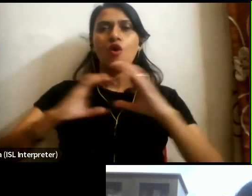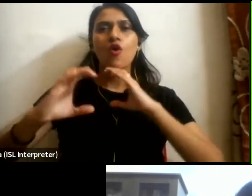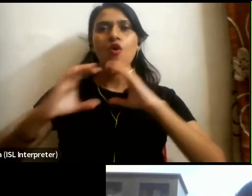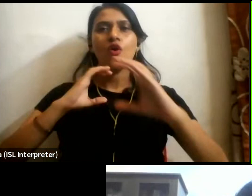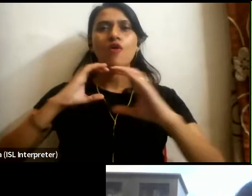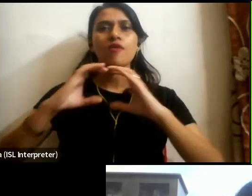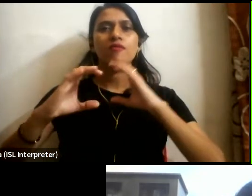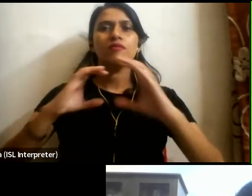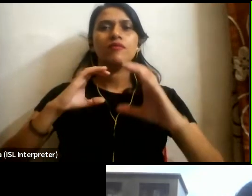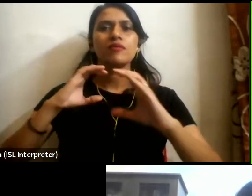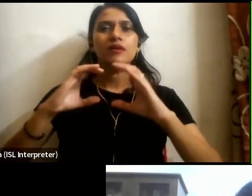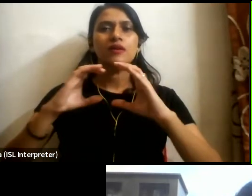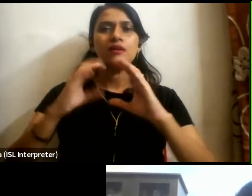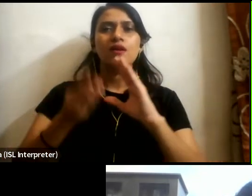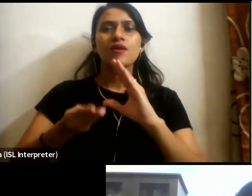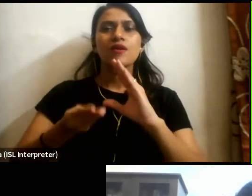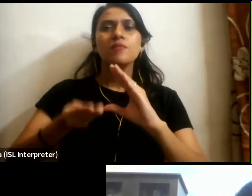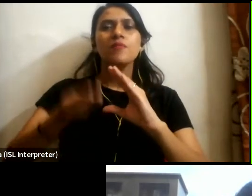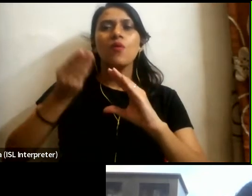around increasing